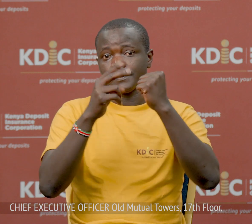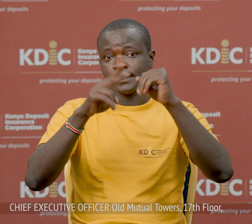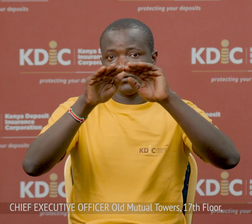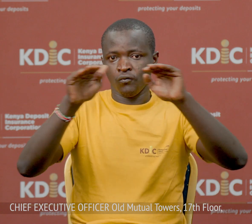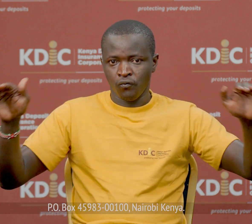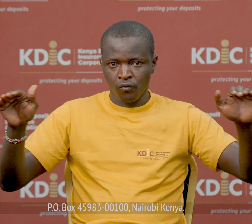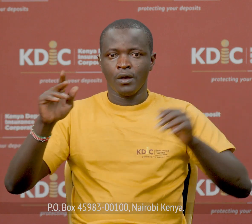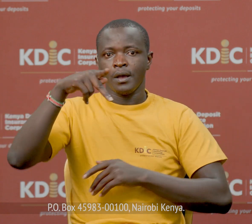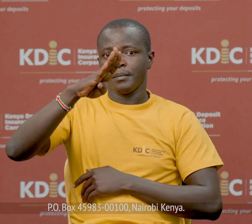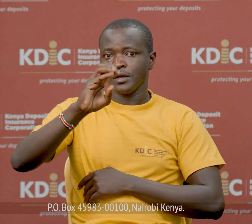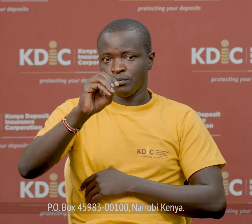floor, P.O. Box